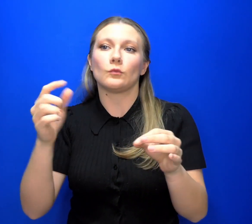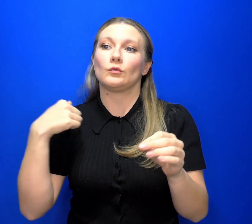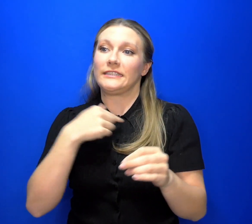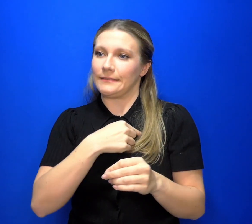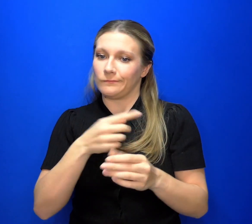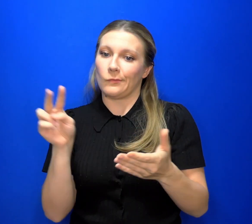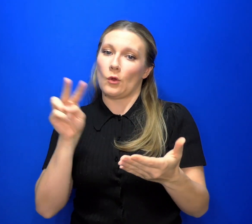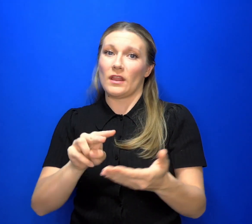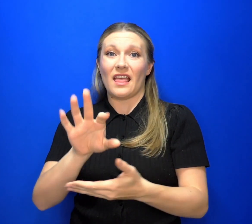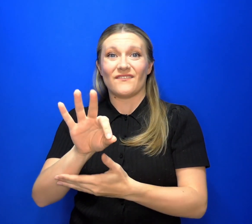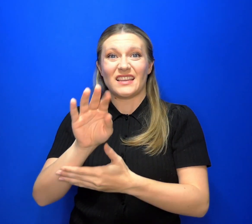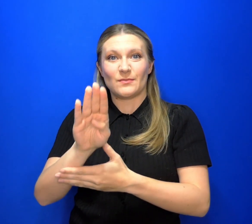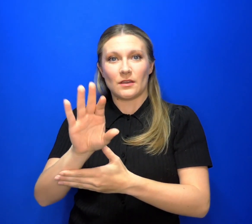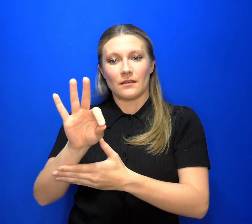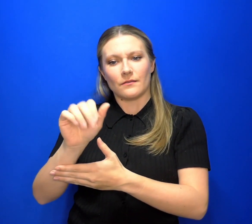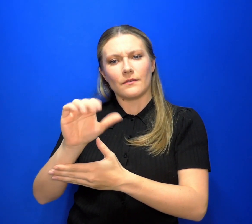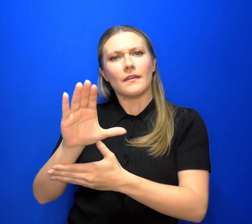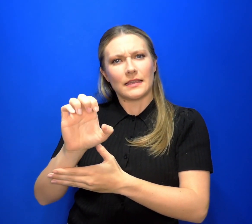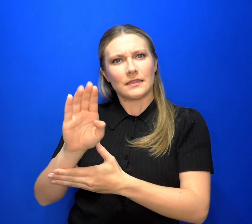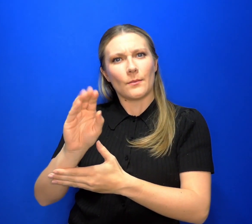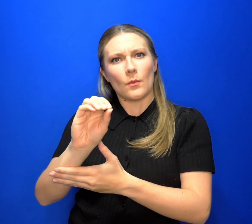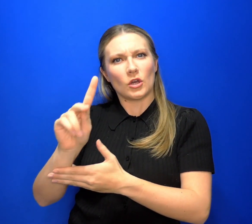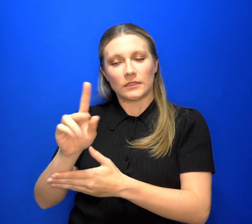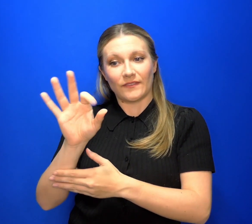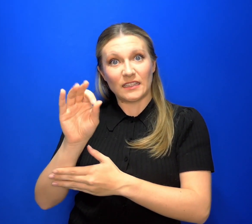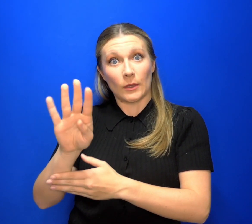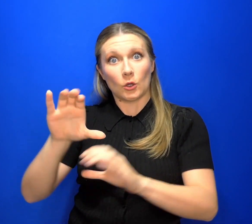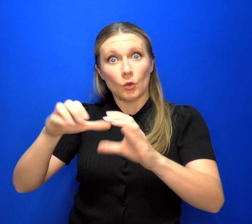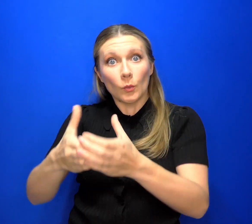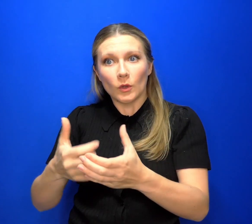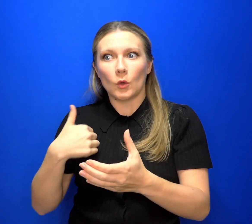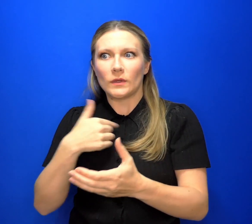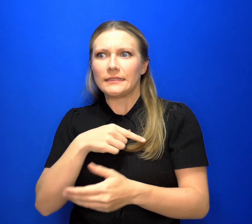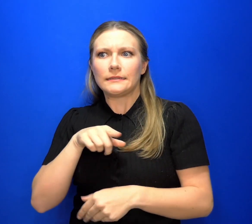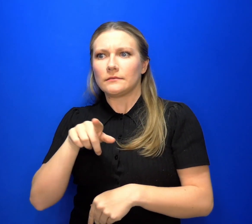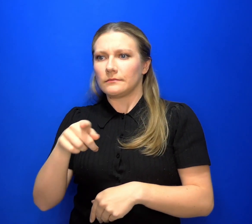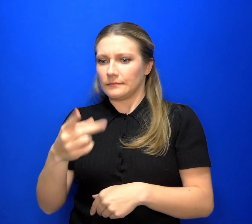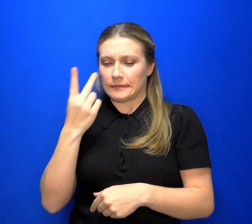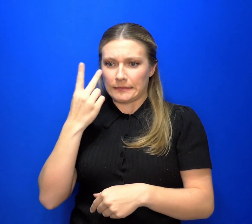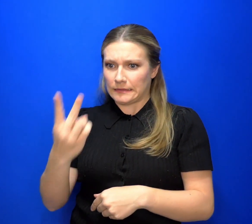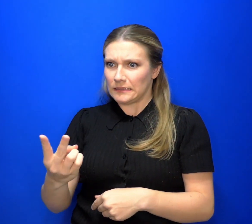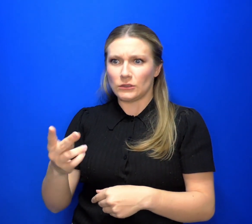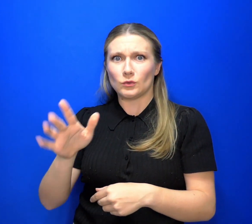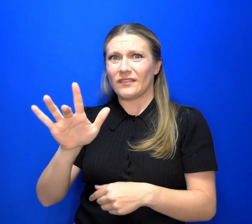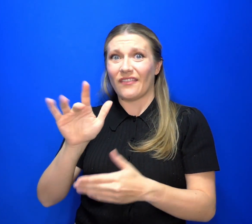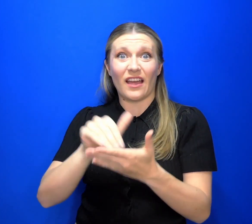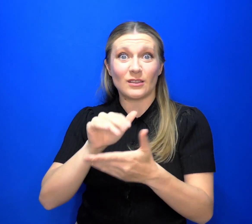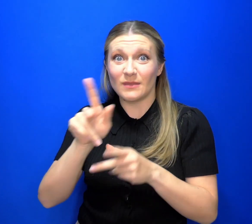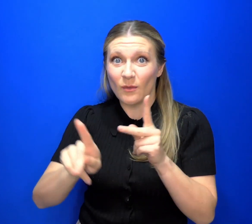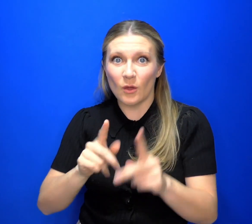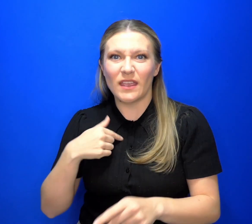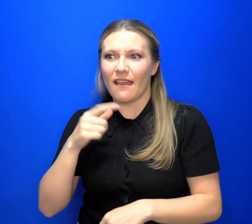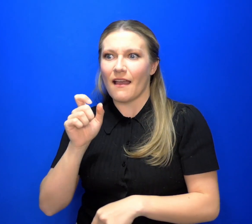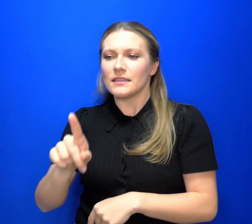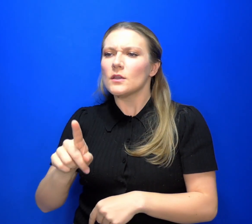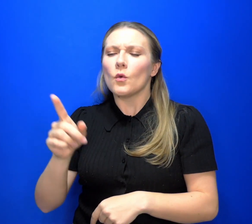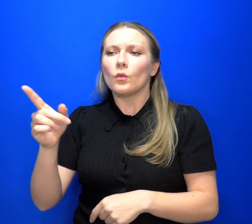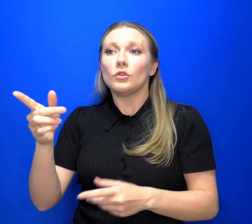with 25,000 people in it and asking them, what do you wish you would have known or someone would have told you when you were newly diagnosed? So under the